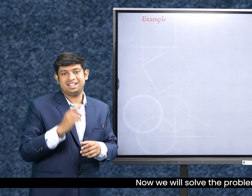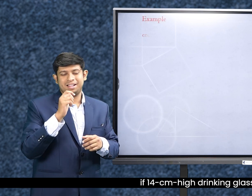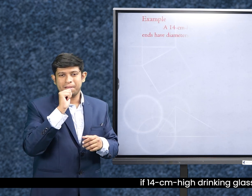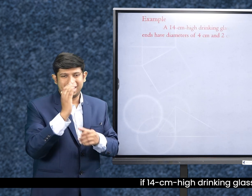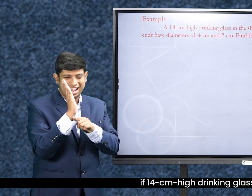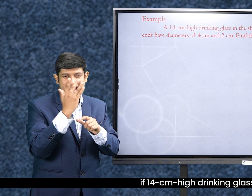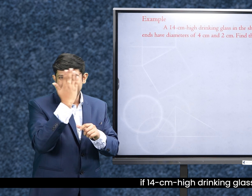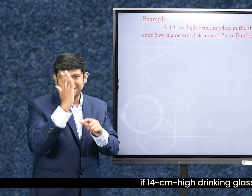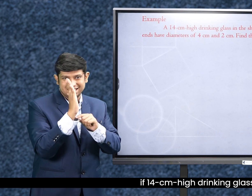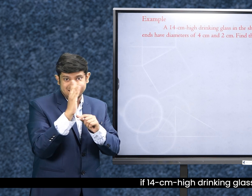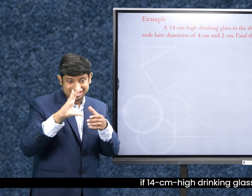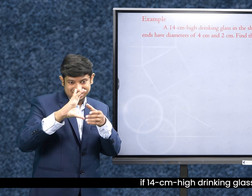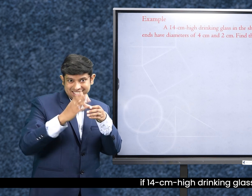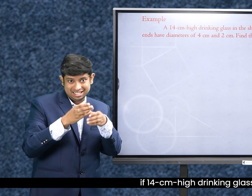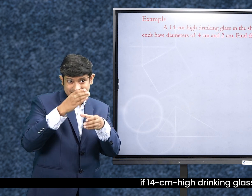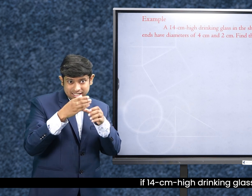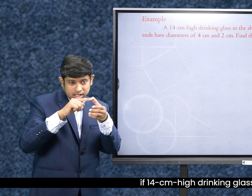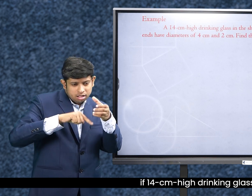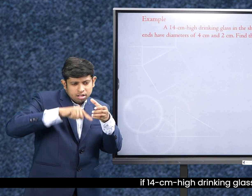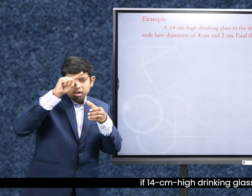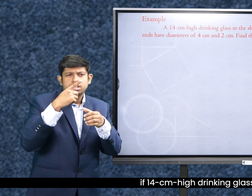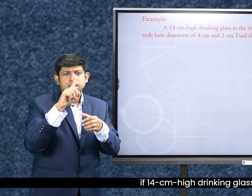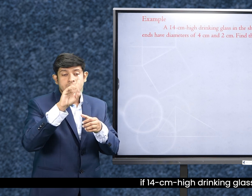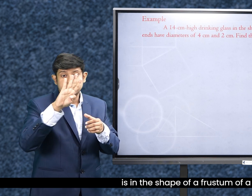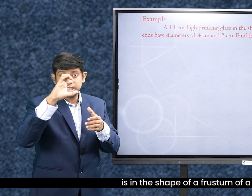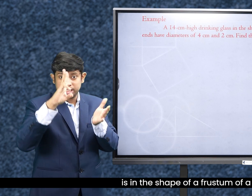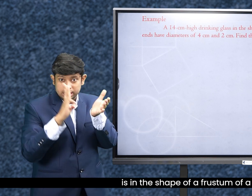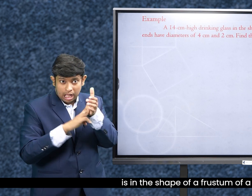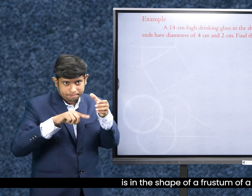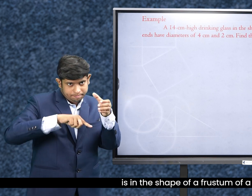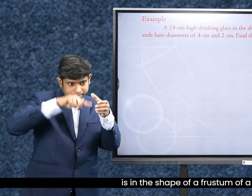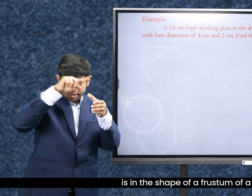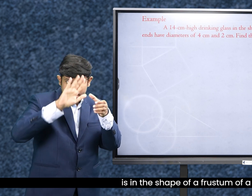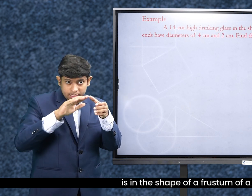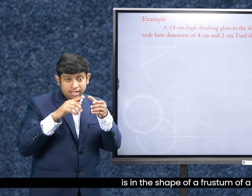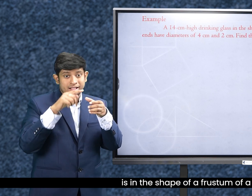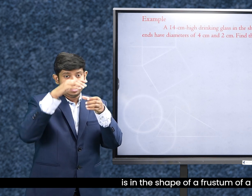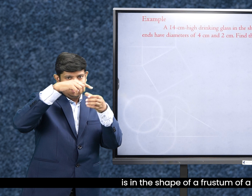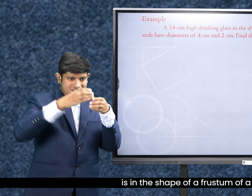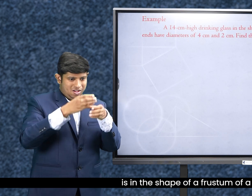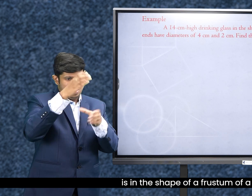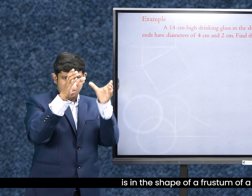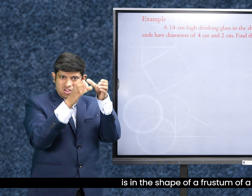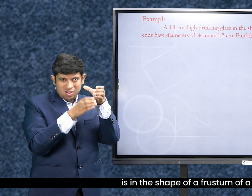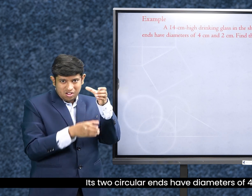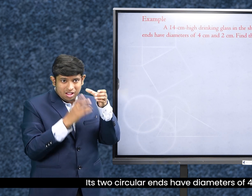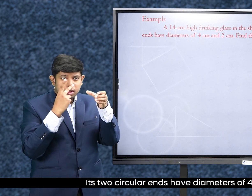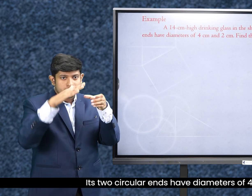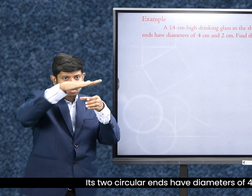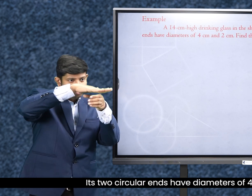If 14 cm high drinking glass is in the shape of a frustum of a cone, its two circular